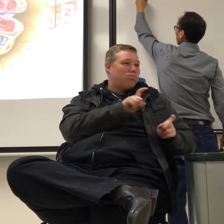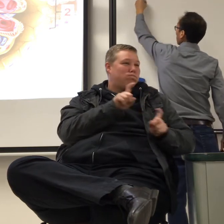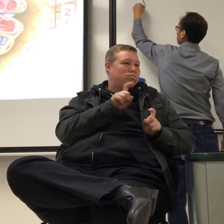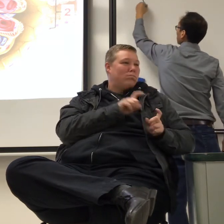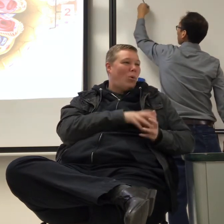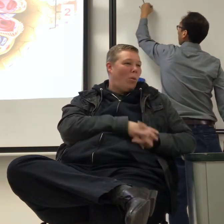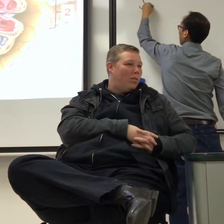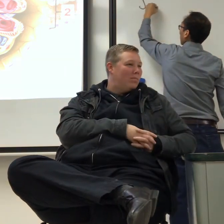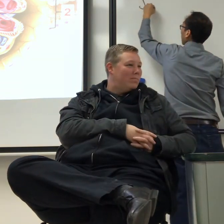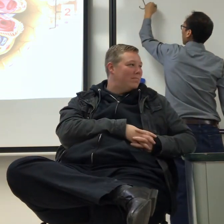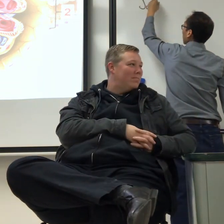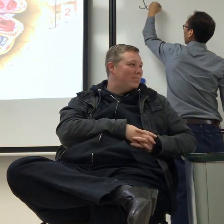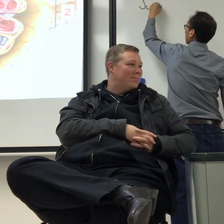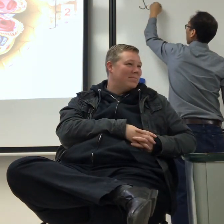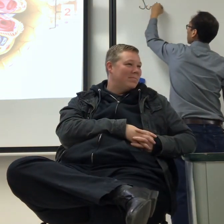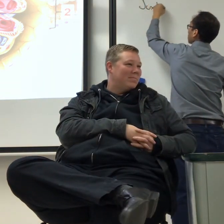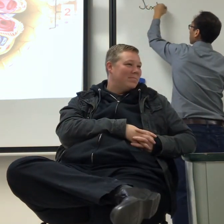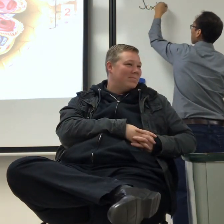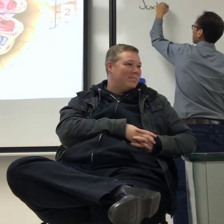we call this